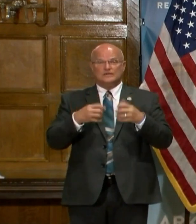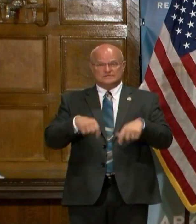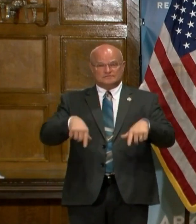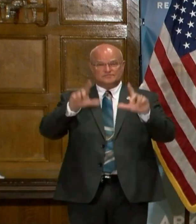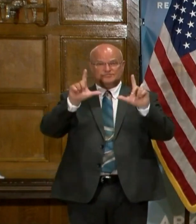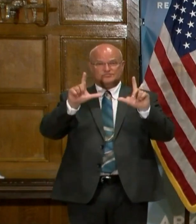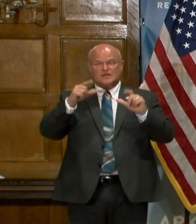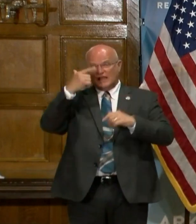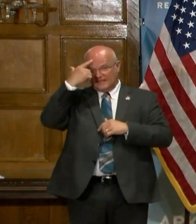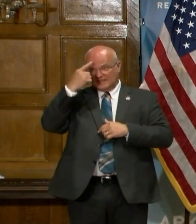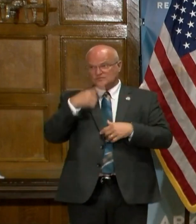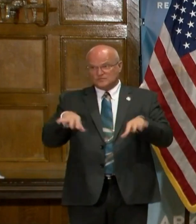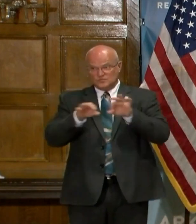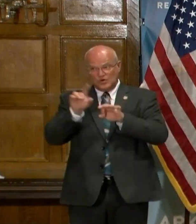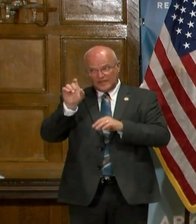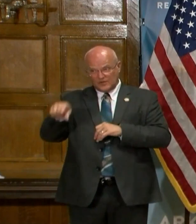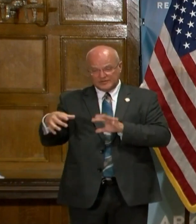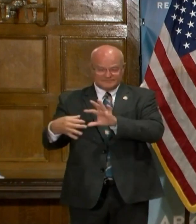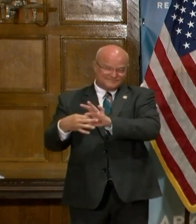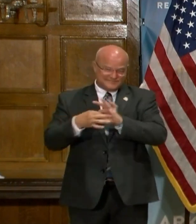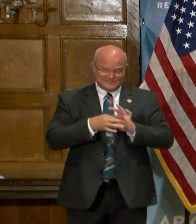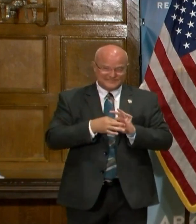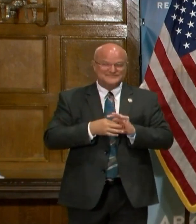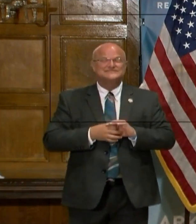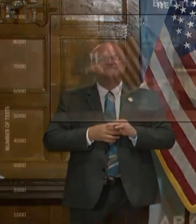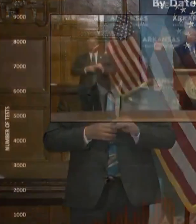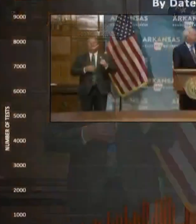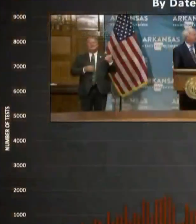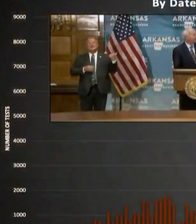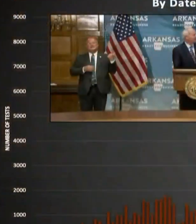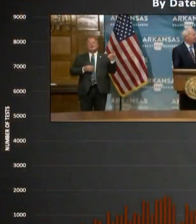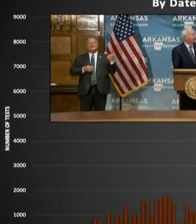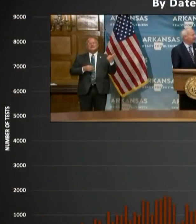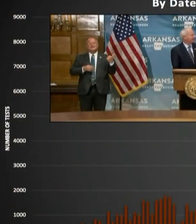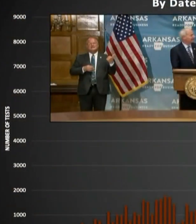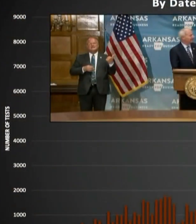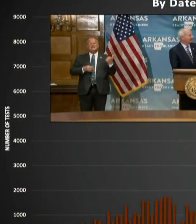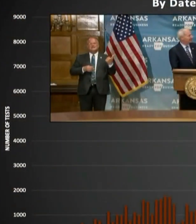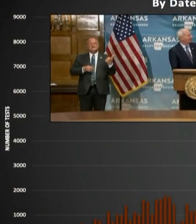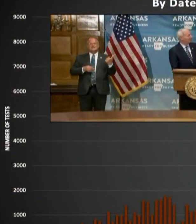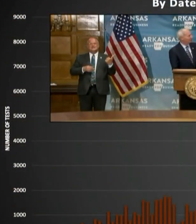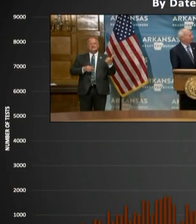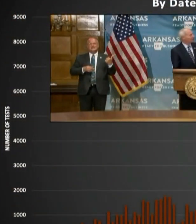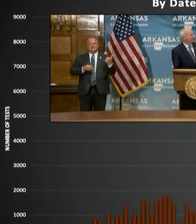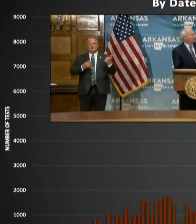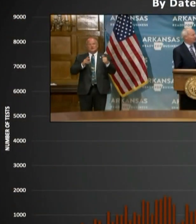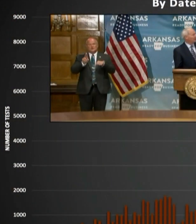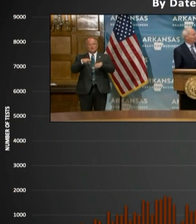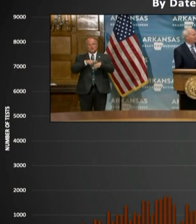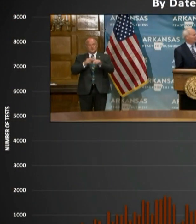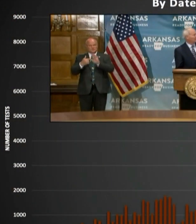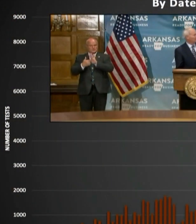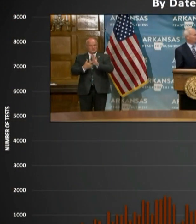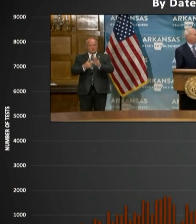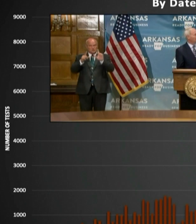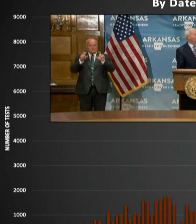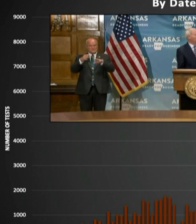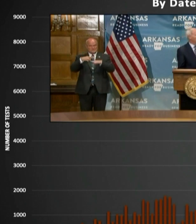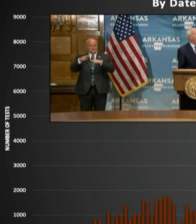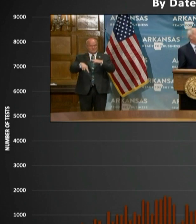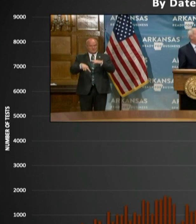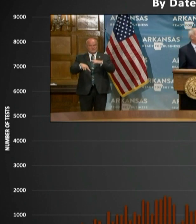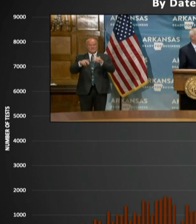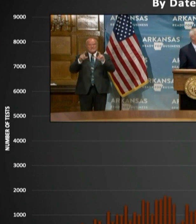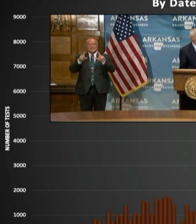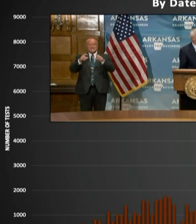put up, and I think it's relevant to the question that you're asking. And this is the one we usually show on test results